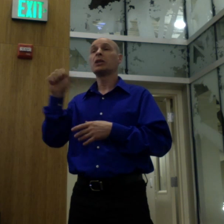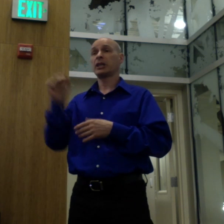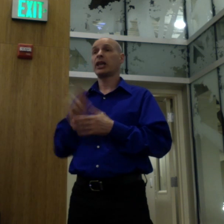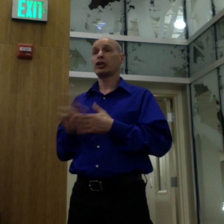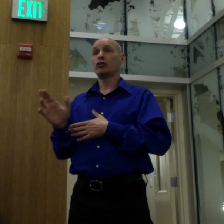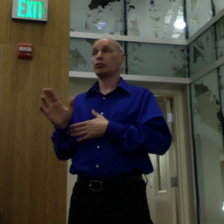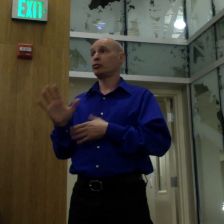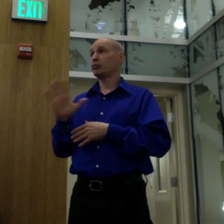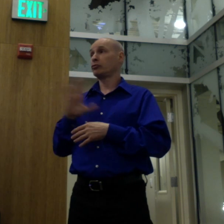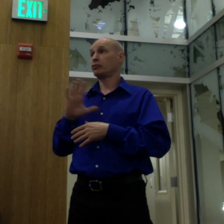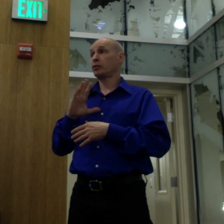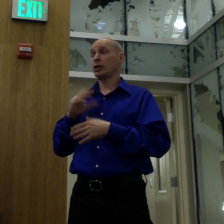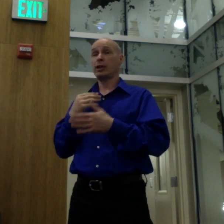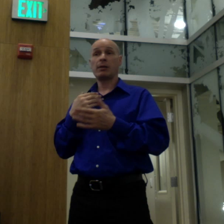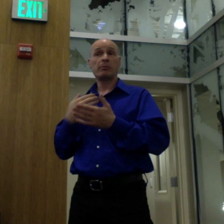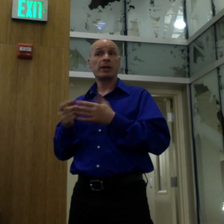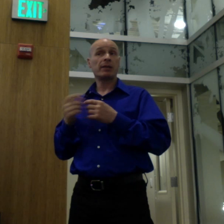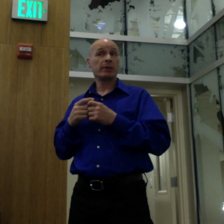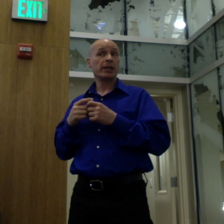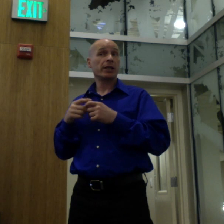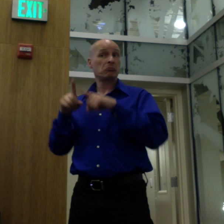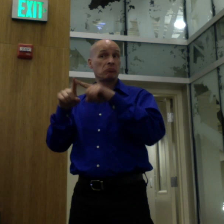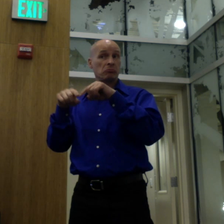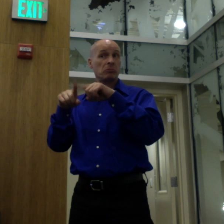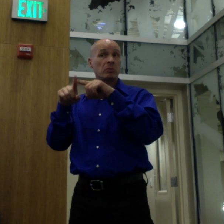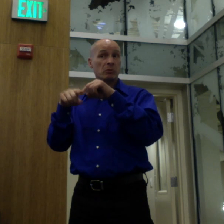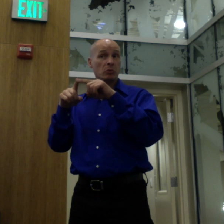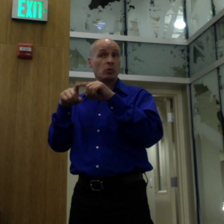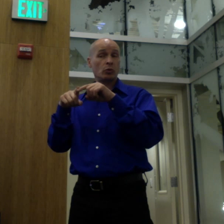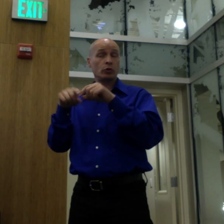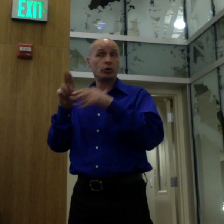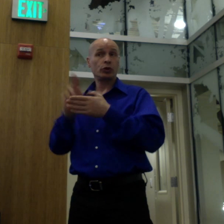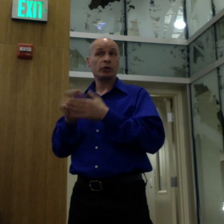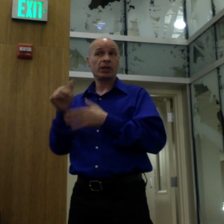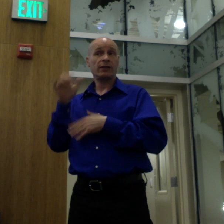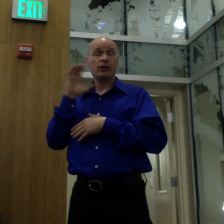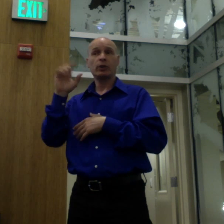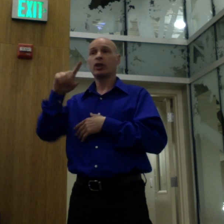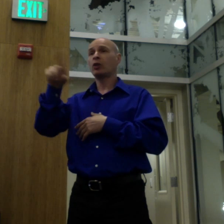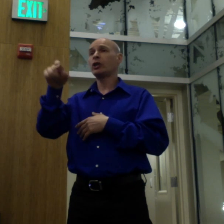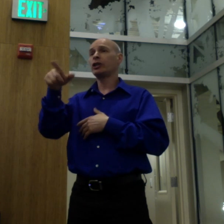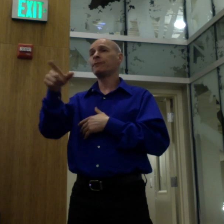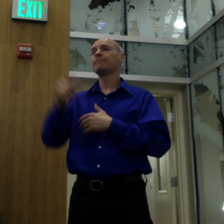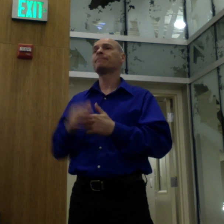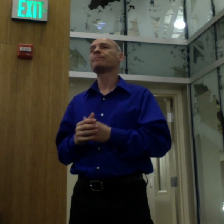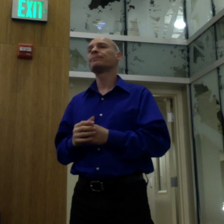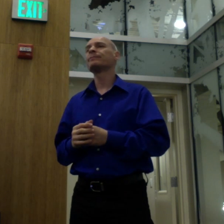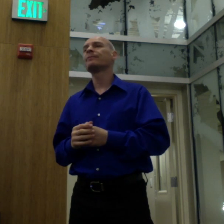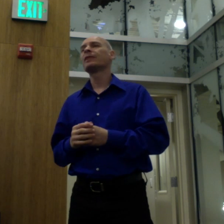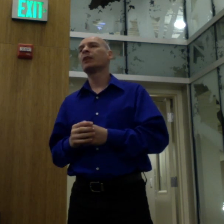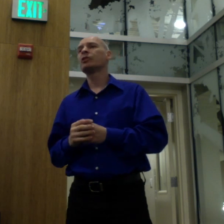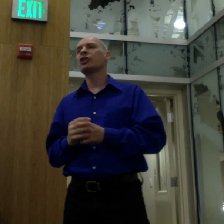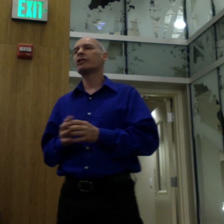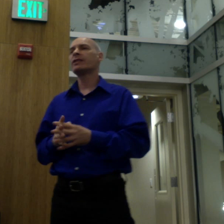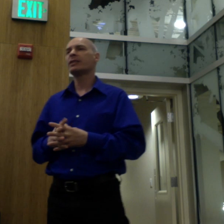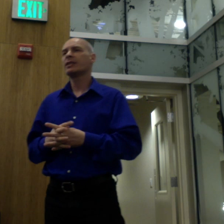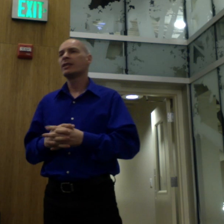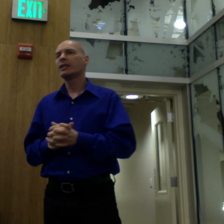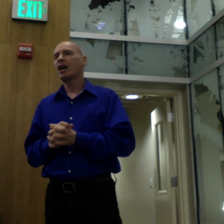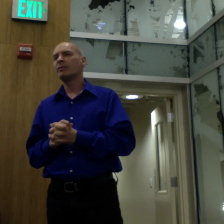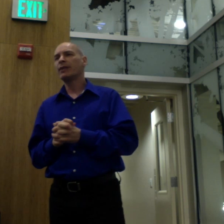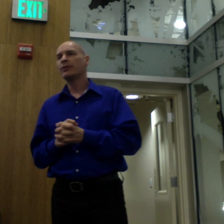be a fairly reliable source of communication. But also just text. Question. I'm just